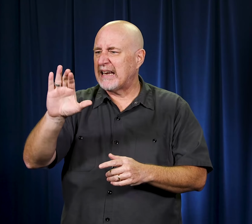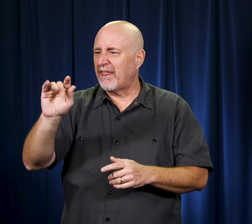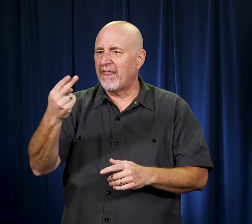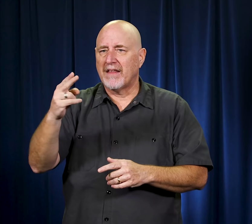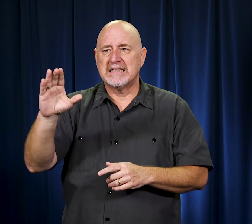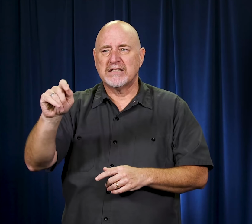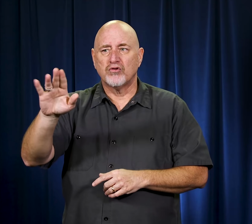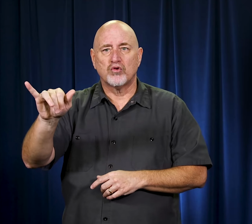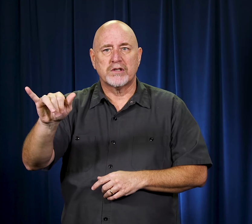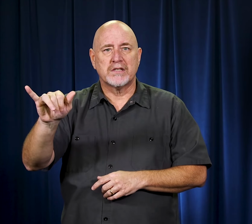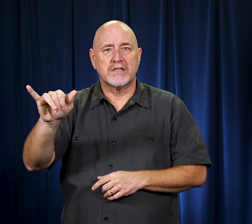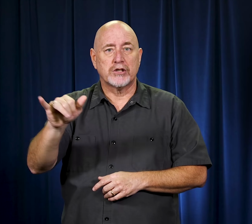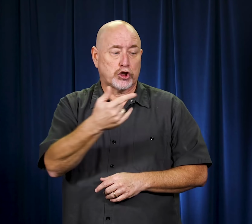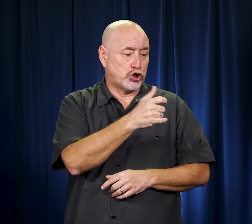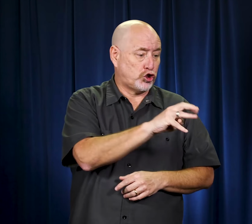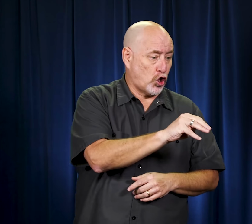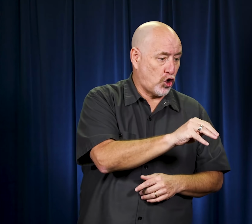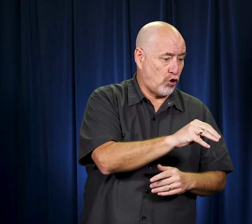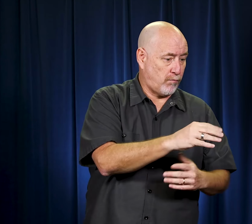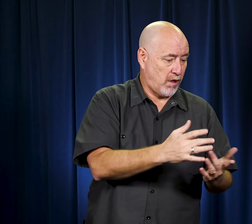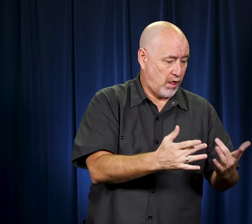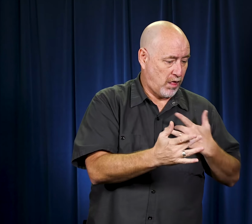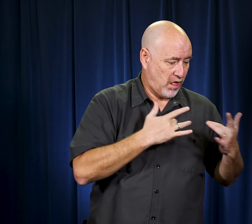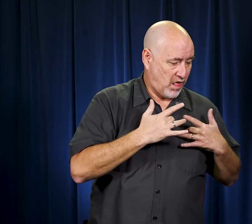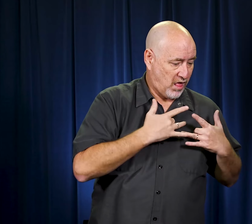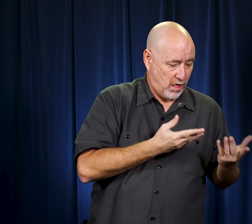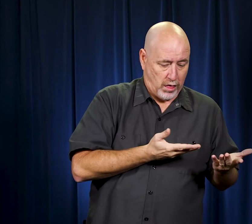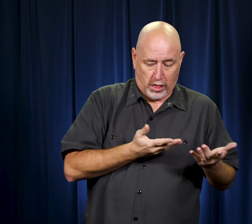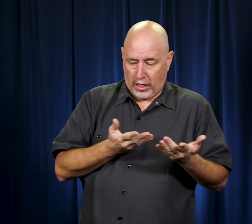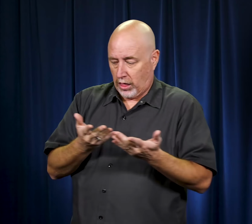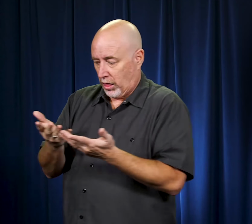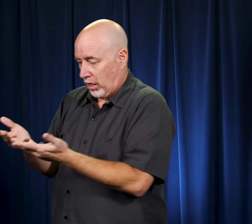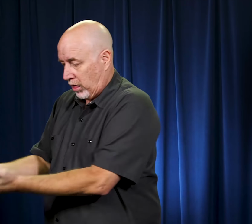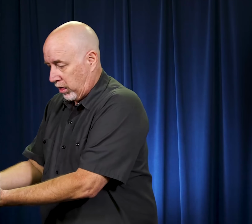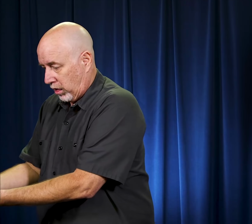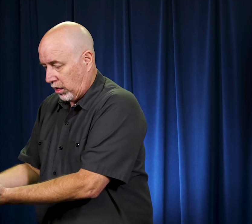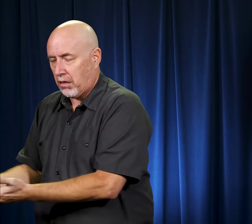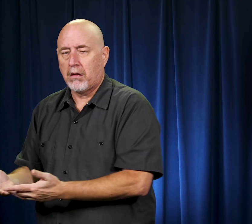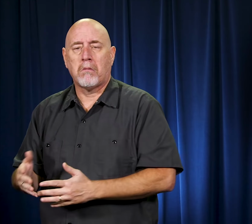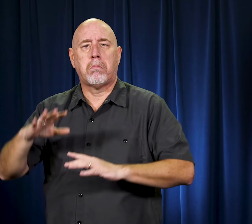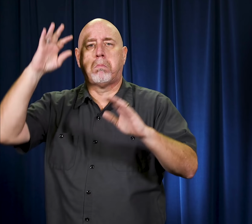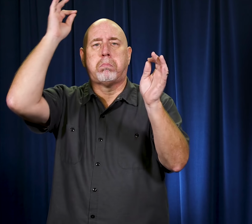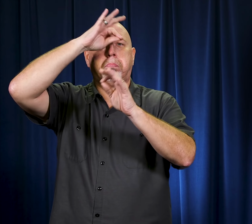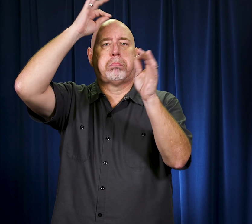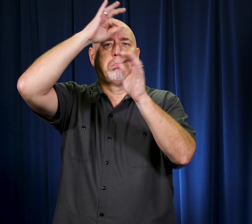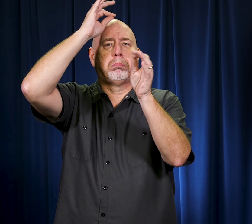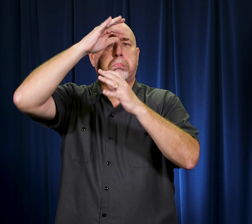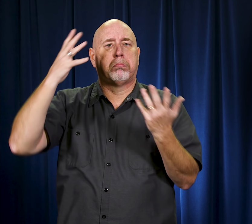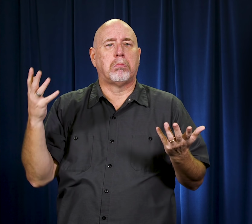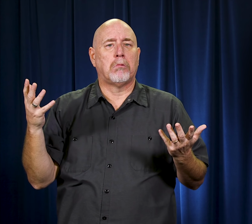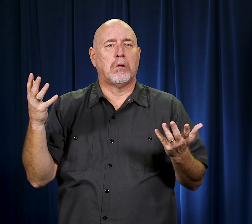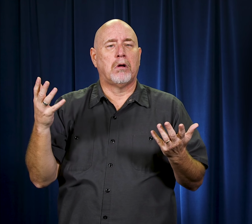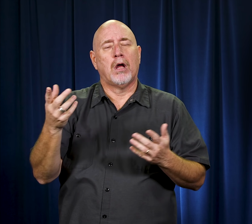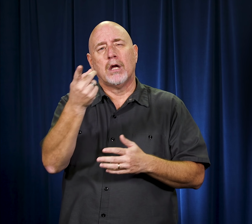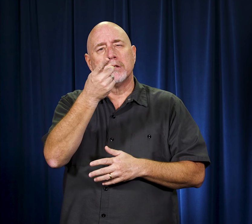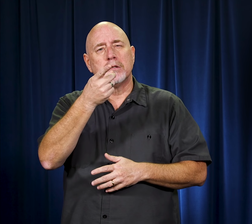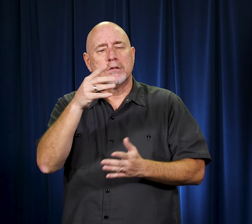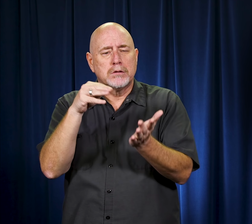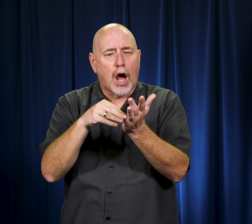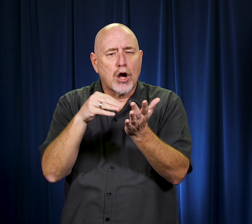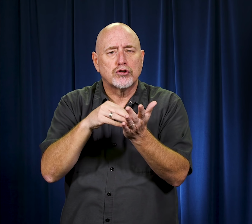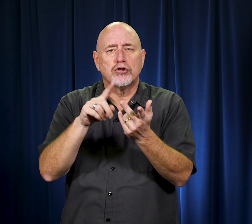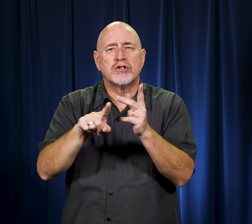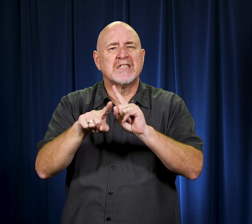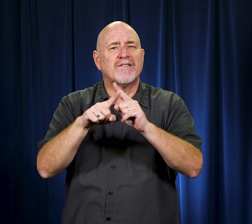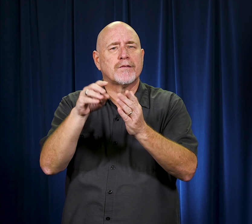century, that idea of passing a germ was a completely foreign idea to them. When the doctors and